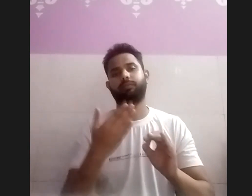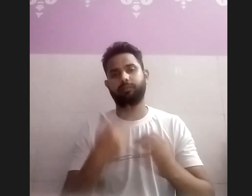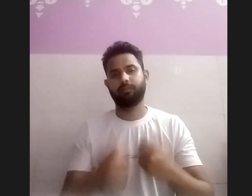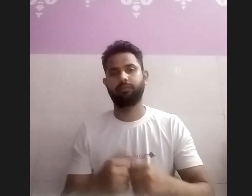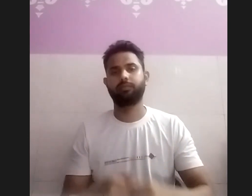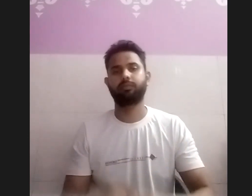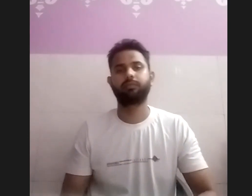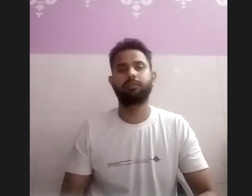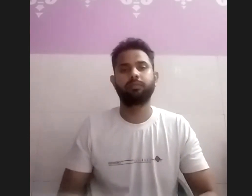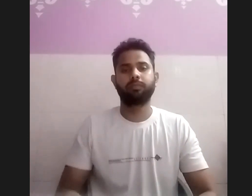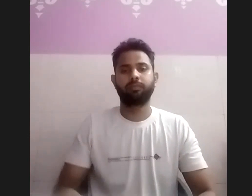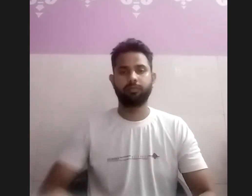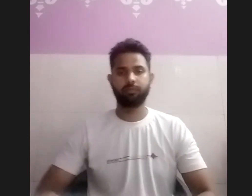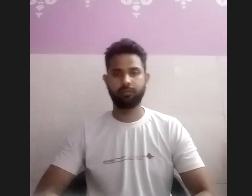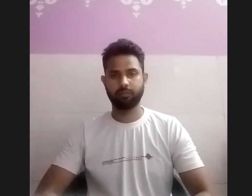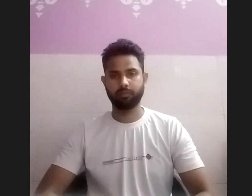Please continue.